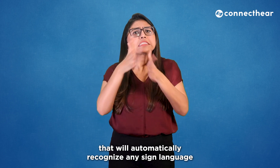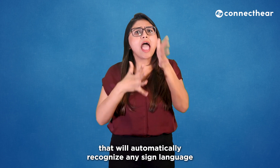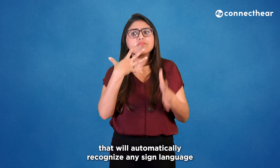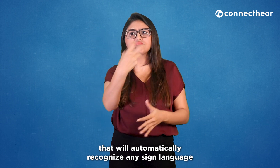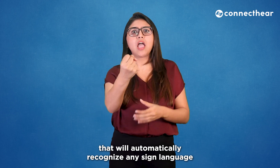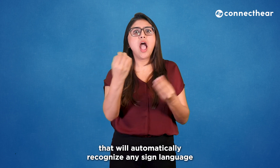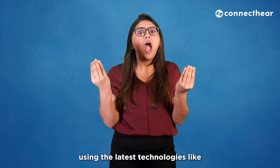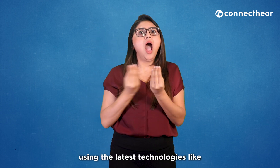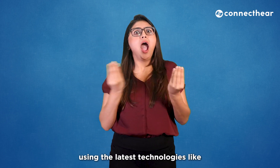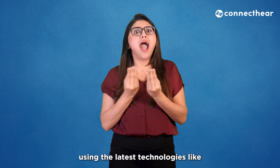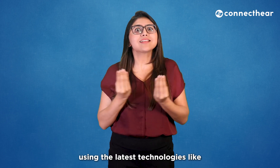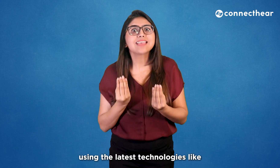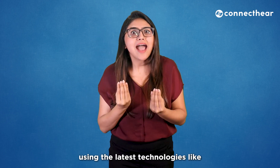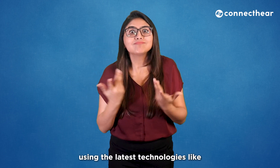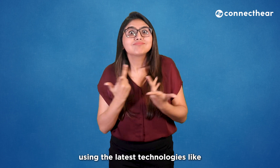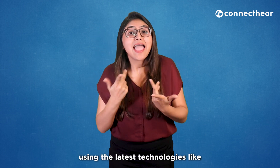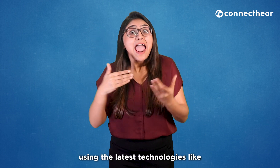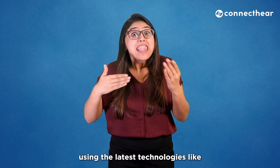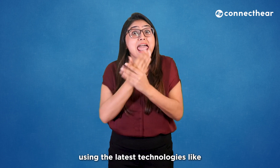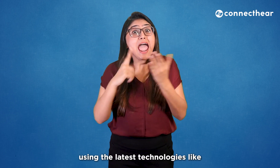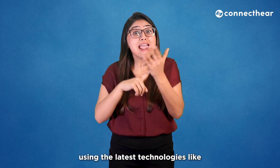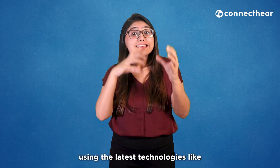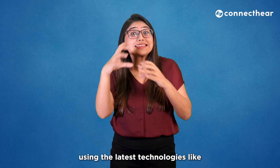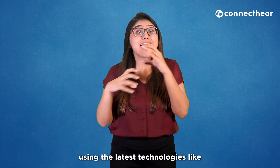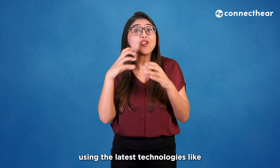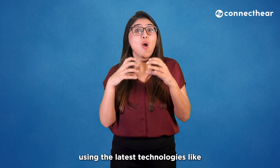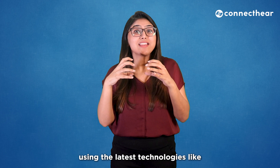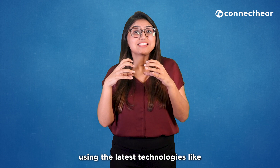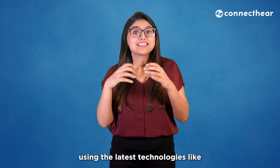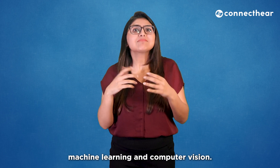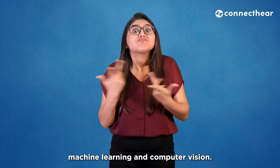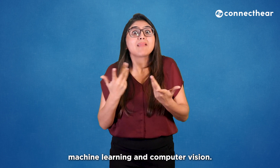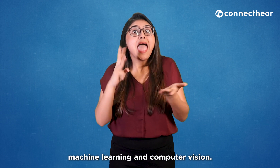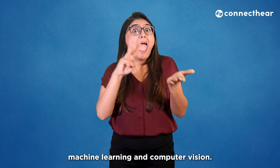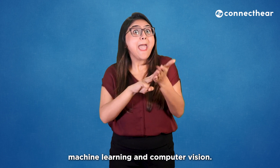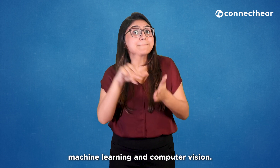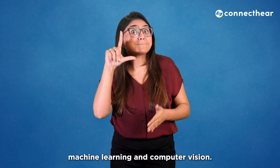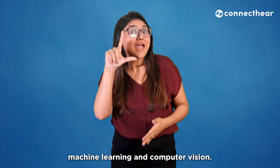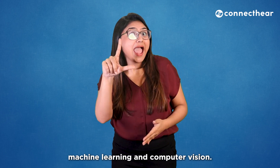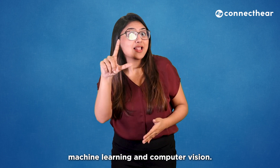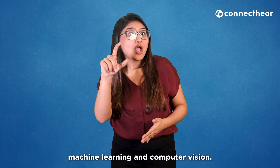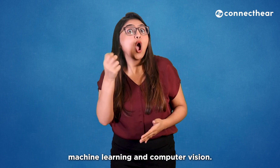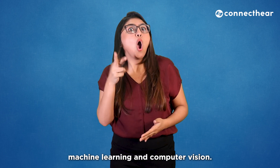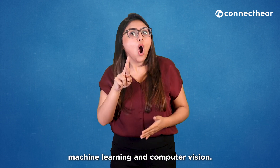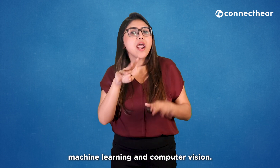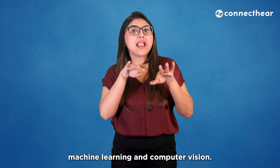language using the latest technologies like machine learning and computer